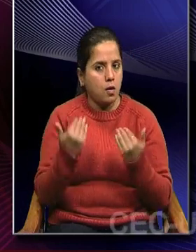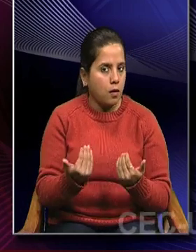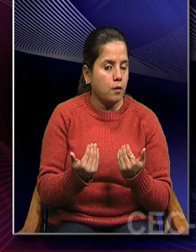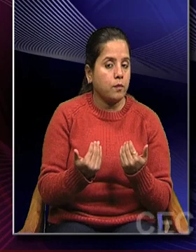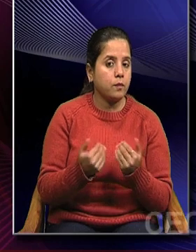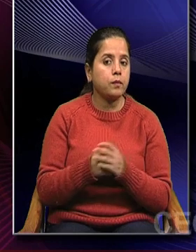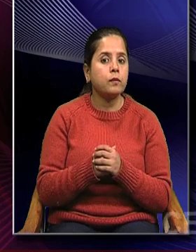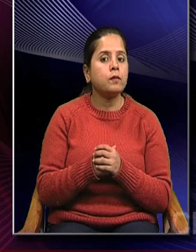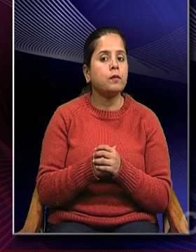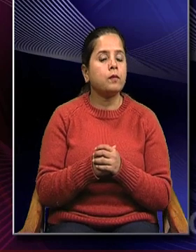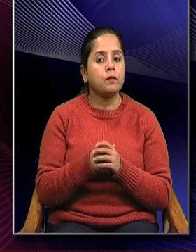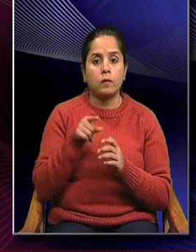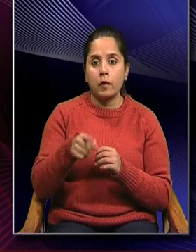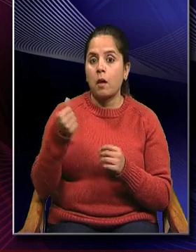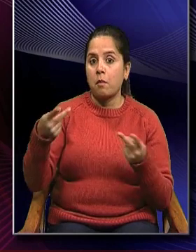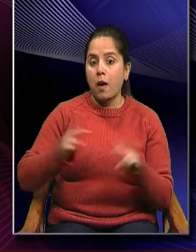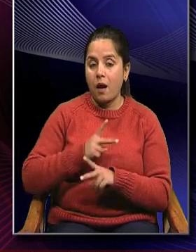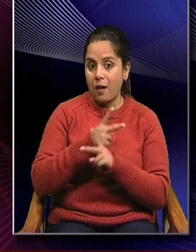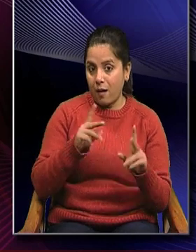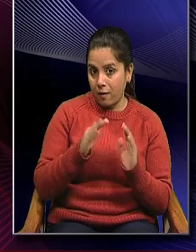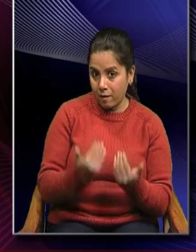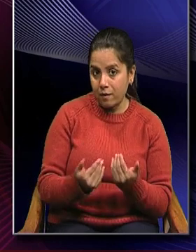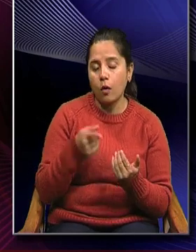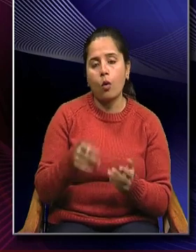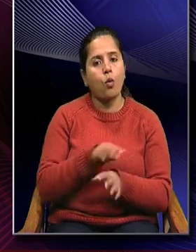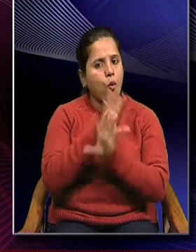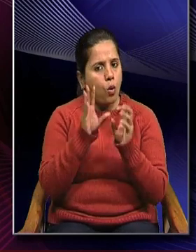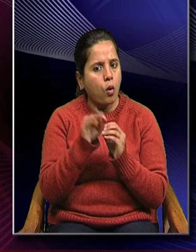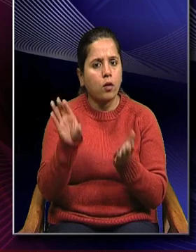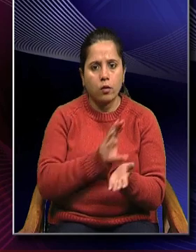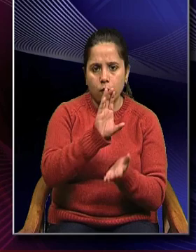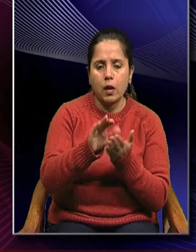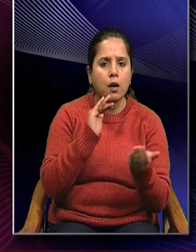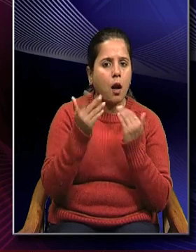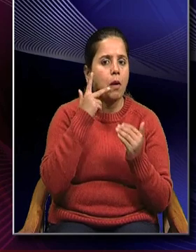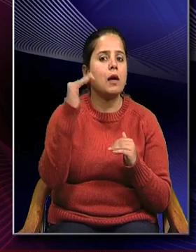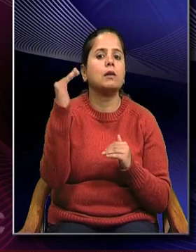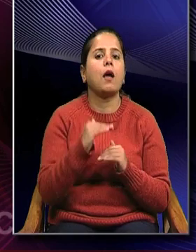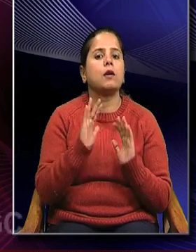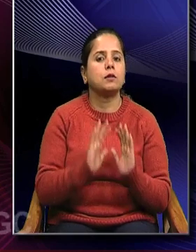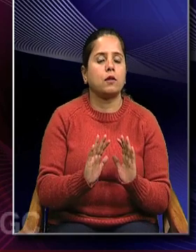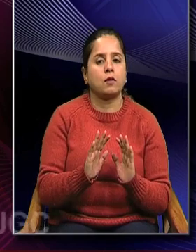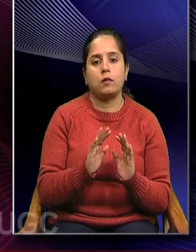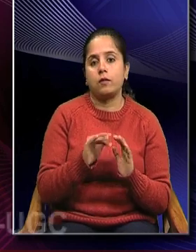the returns on the investments will be comparatively less in the developed